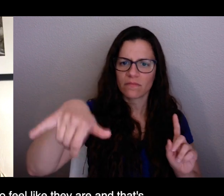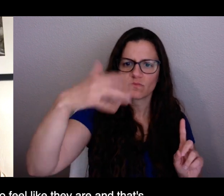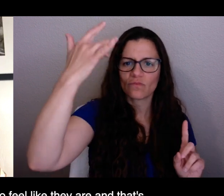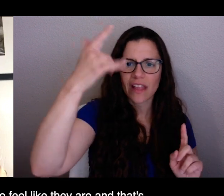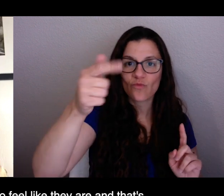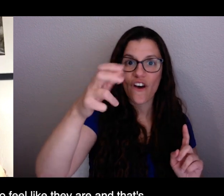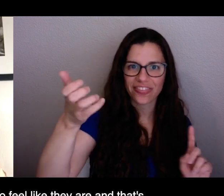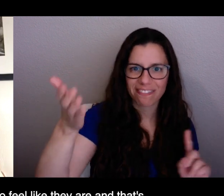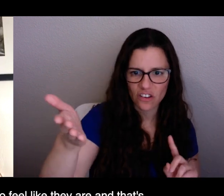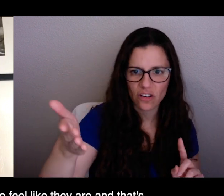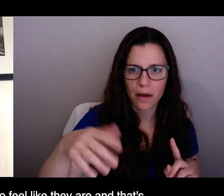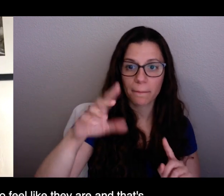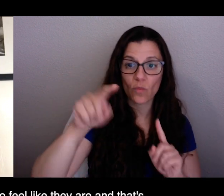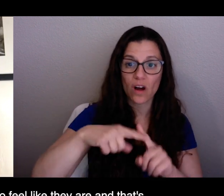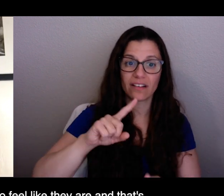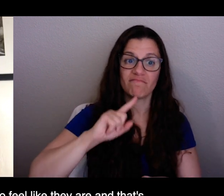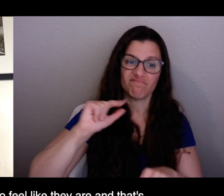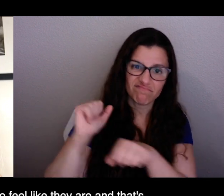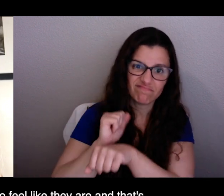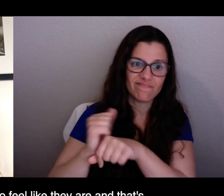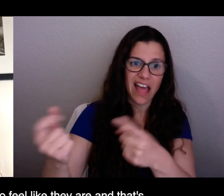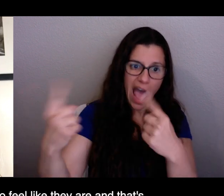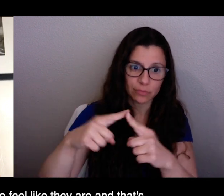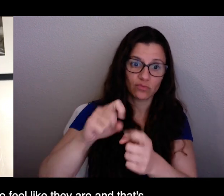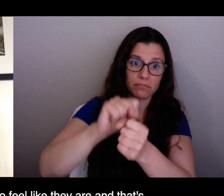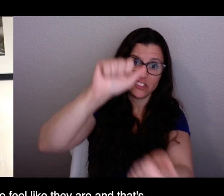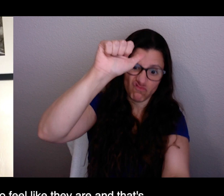they want to feel like they are,